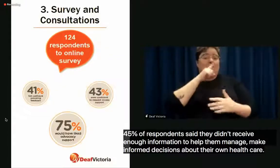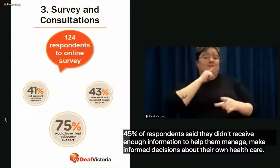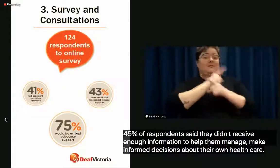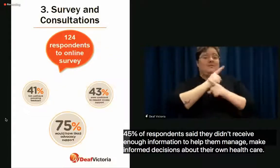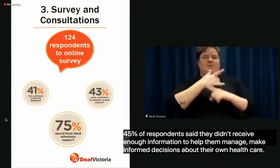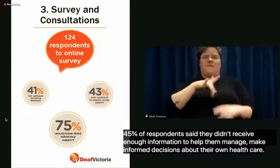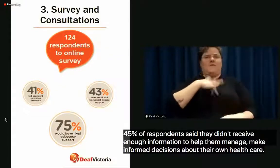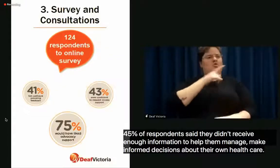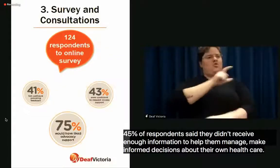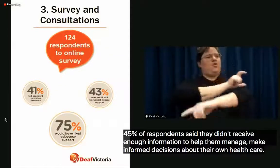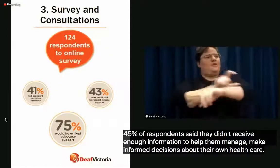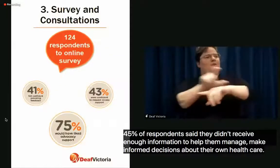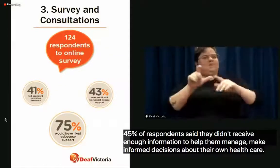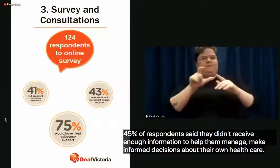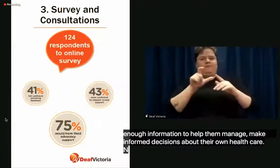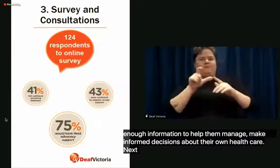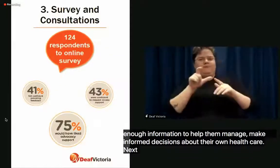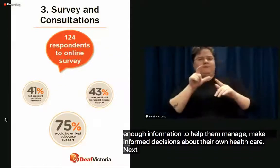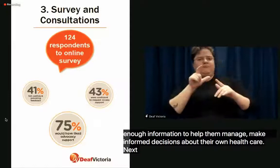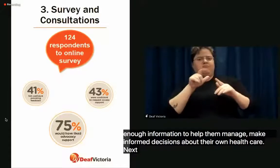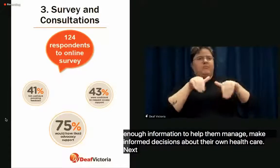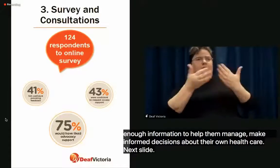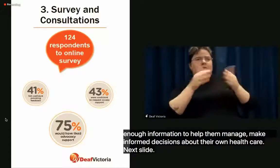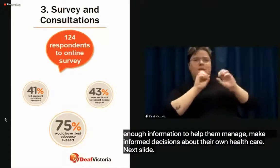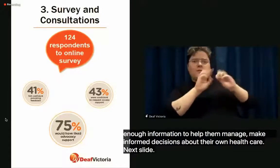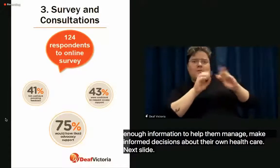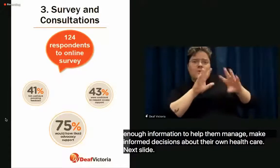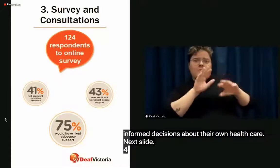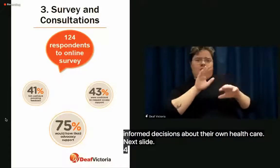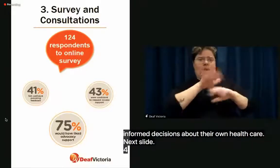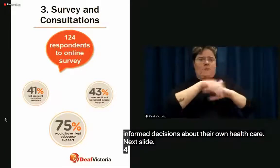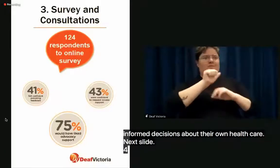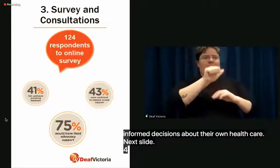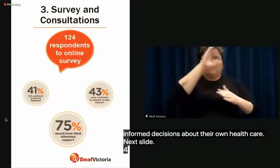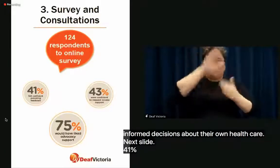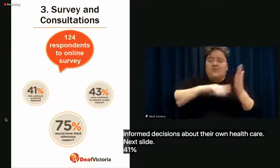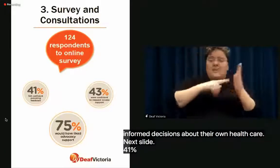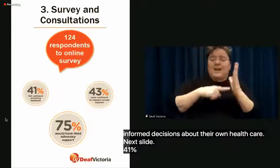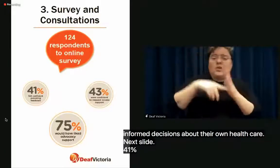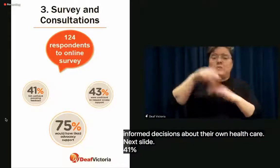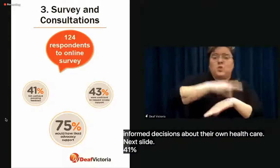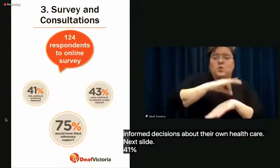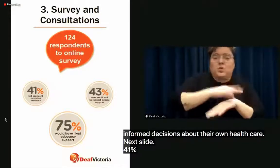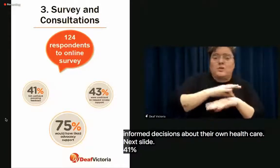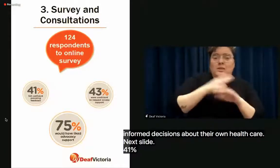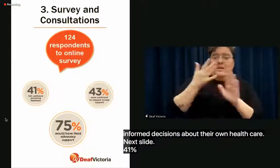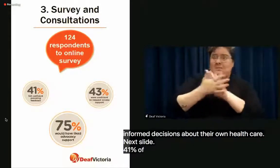41% of deaf and hard of hearing respondents said that they felt confident receiving information